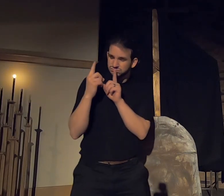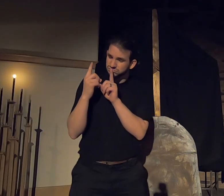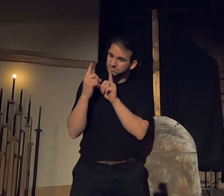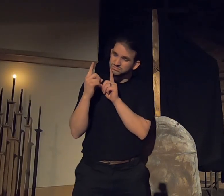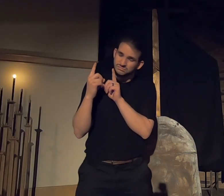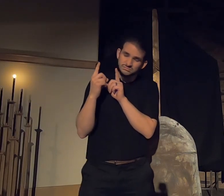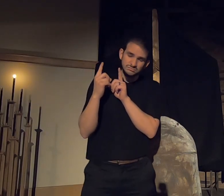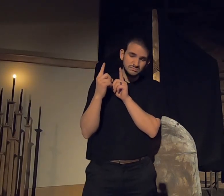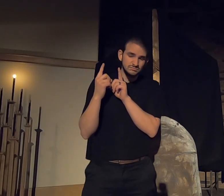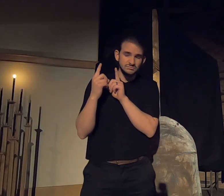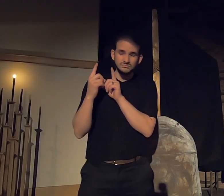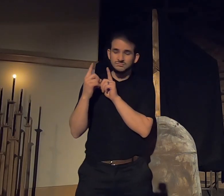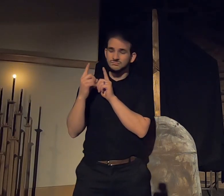away.